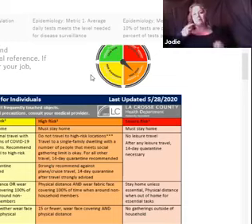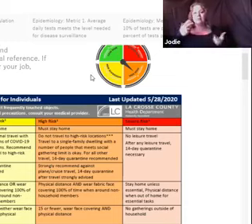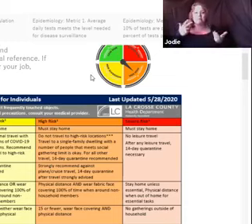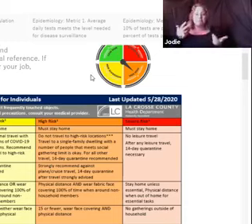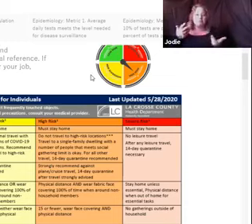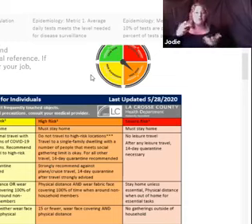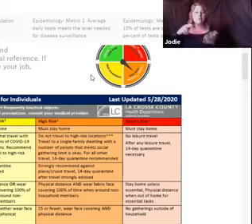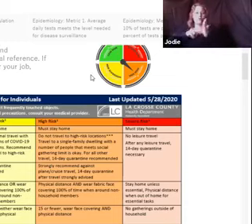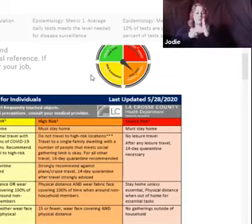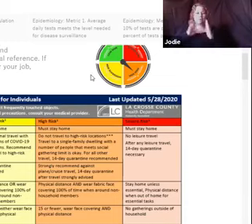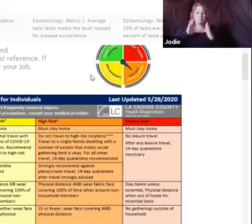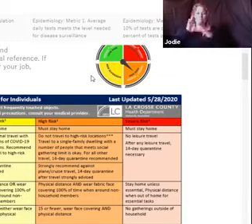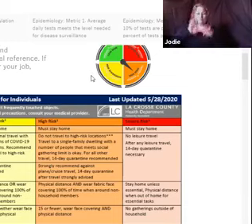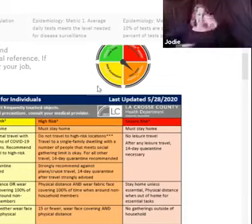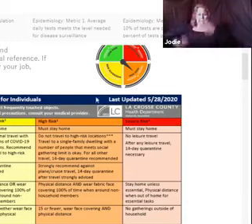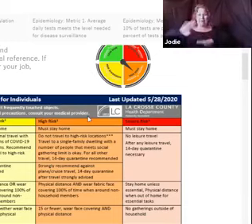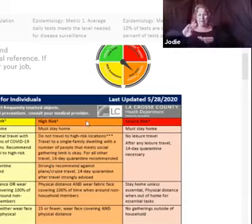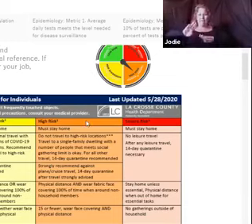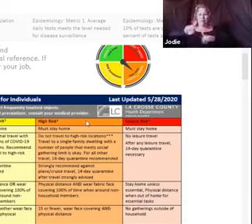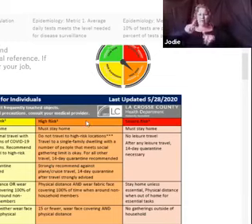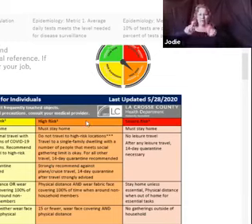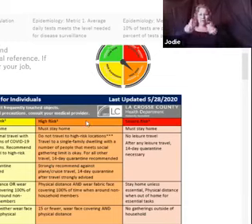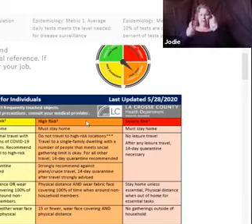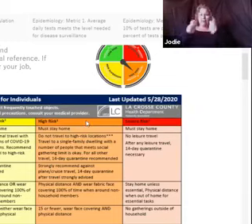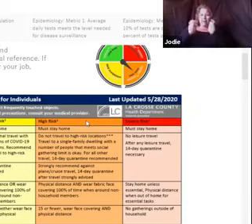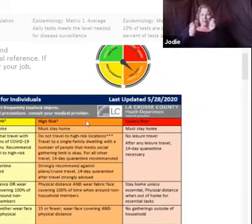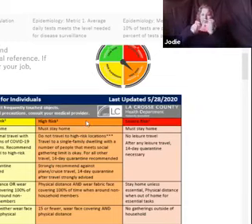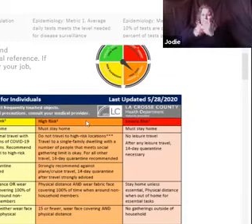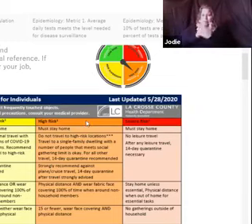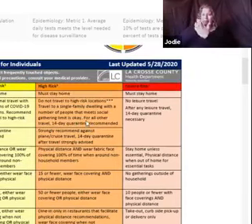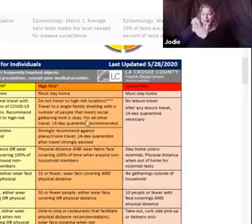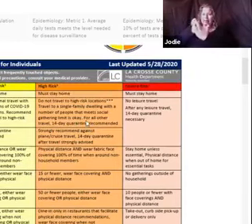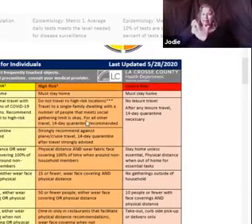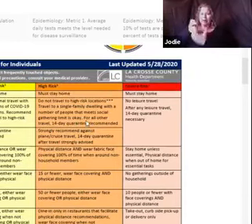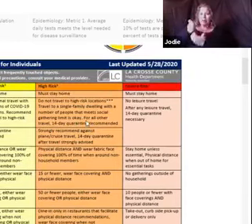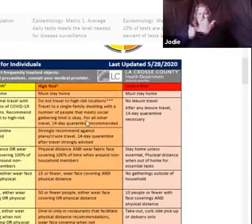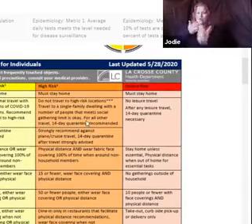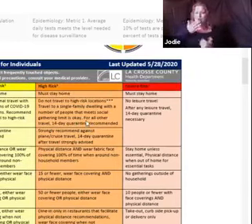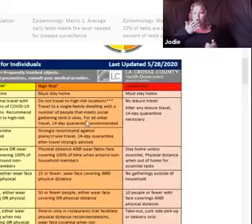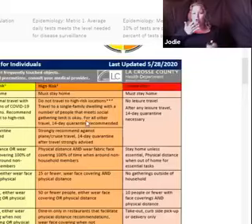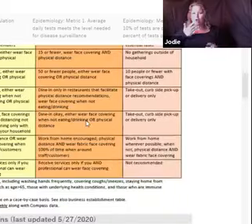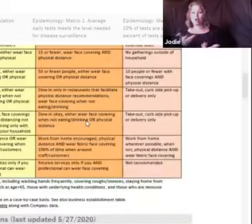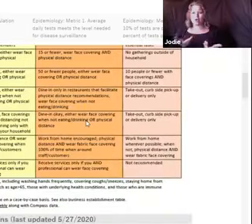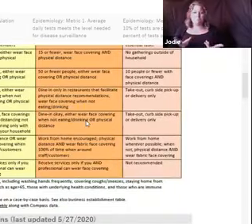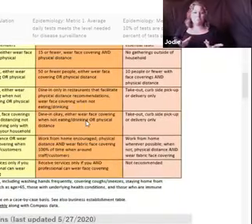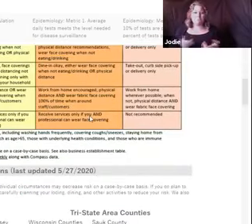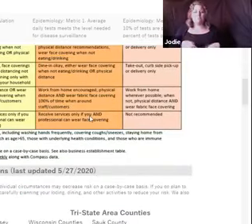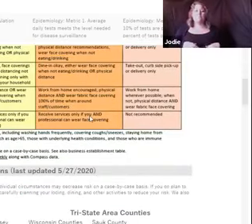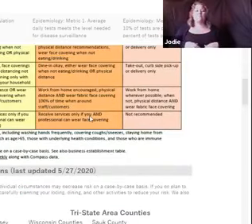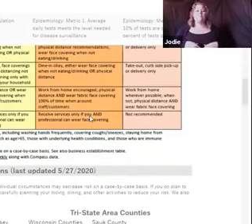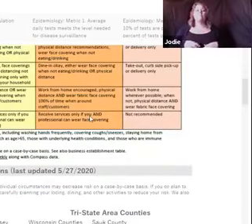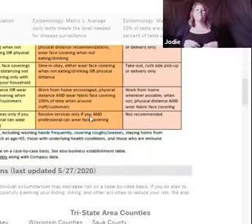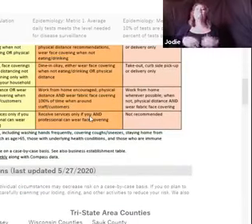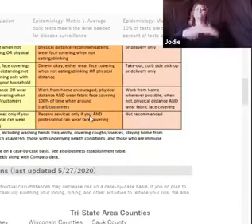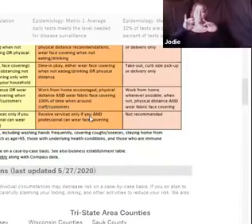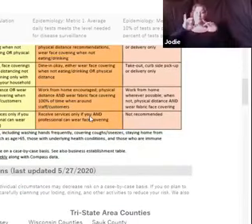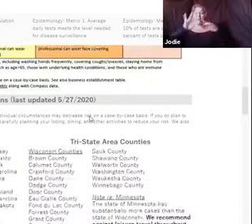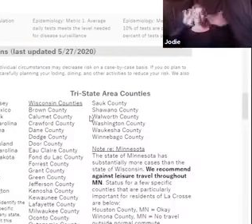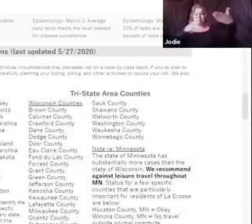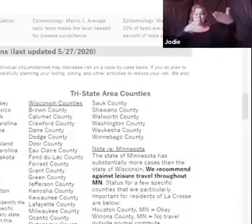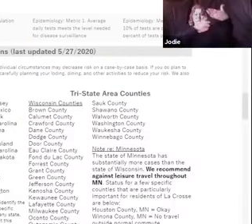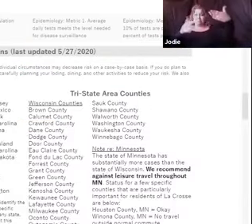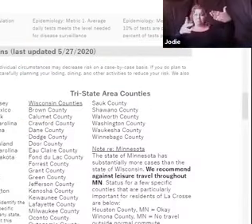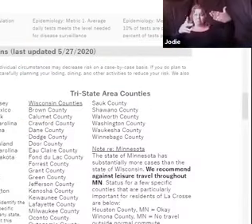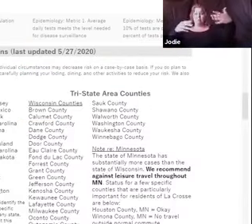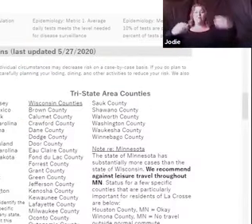behavior appropriately to protect themselves and those around them. Underneath the individual grid, you'll